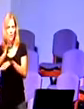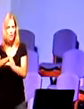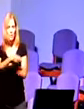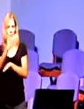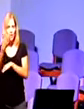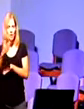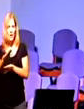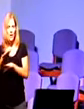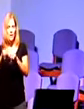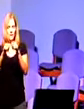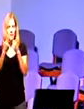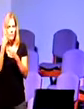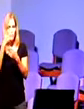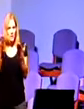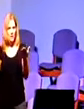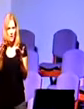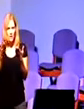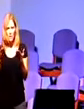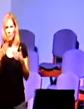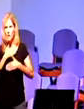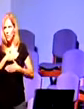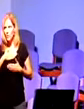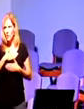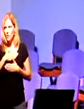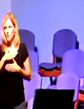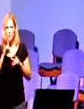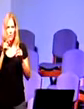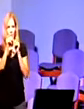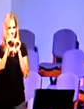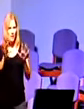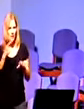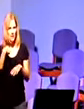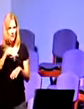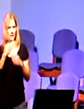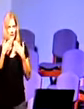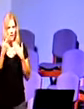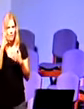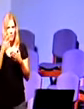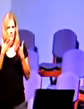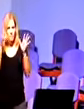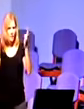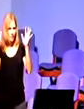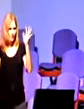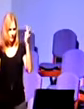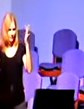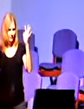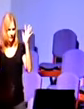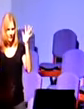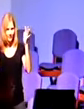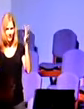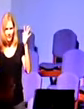Child team so much for being here. We appreciate you. You have blessed us, and thank you so much for being here this morning.